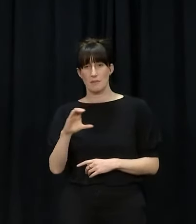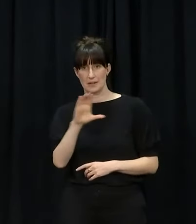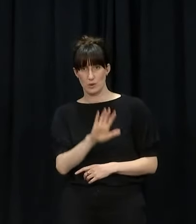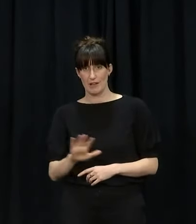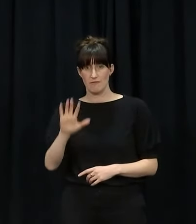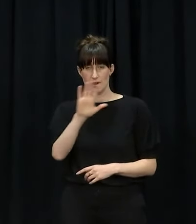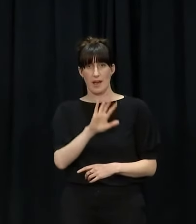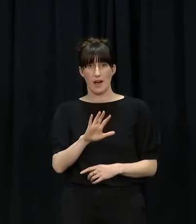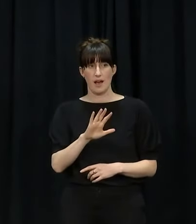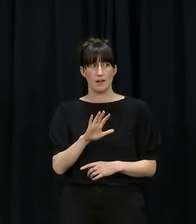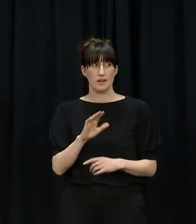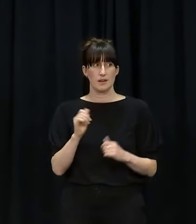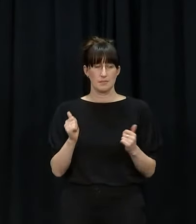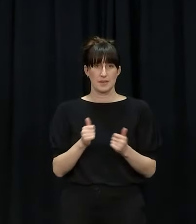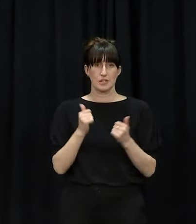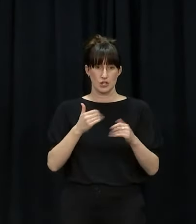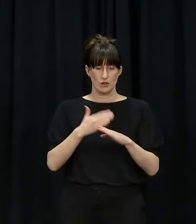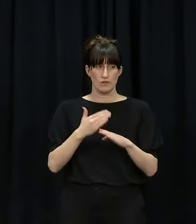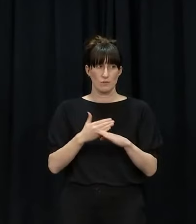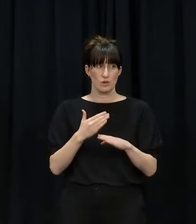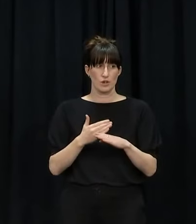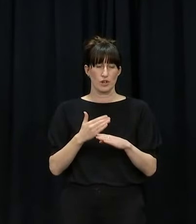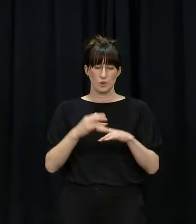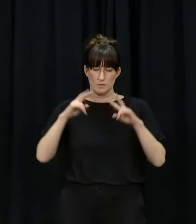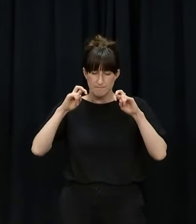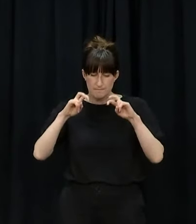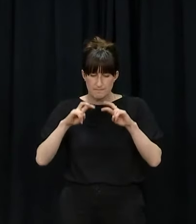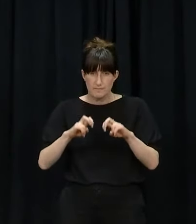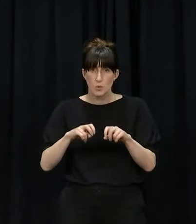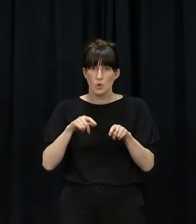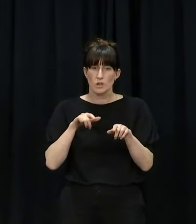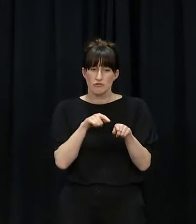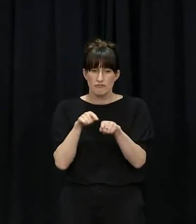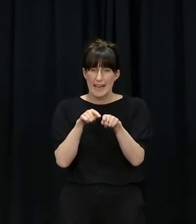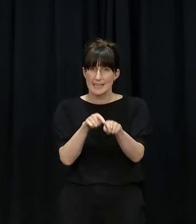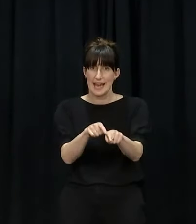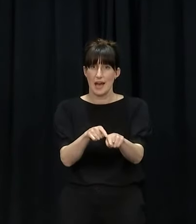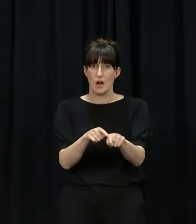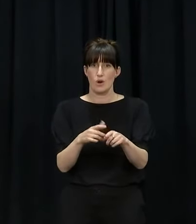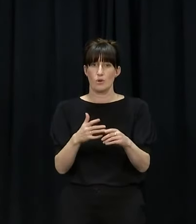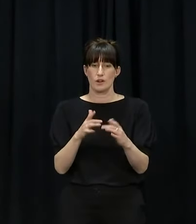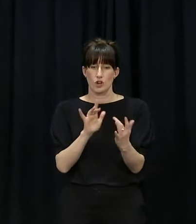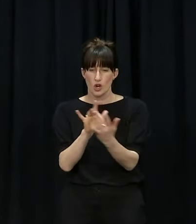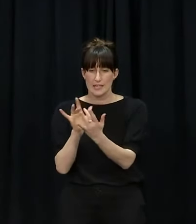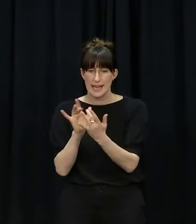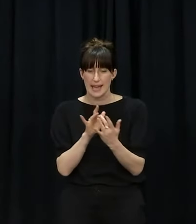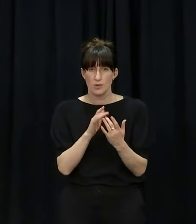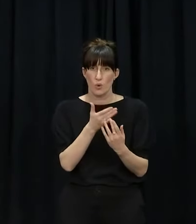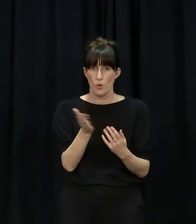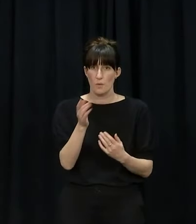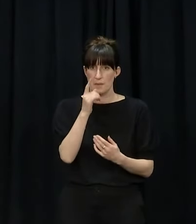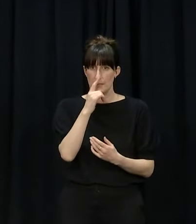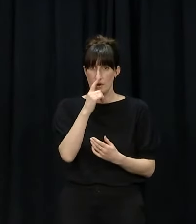involves the Auckland Regional Public Health Service, our National Investigation and Tracing Centre, and all of the country's public health units.